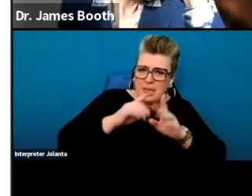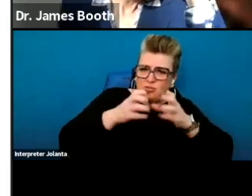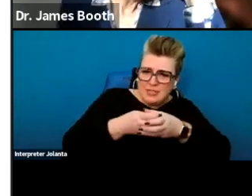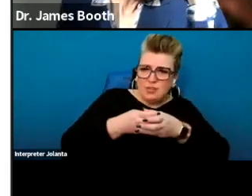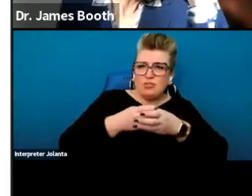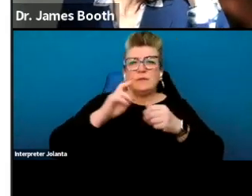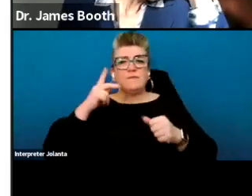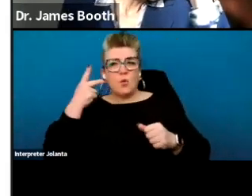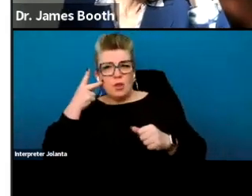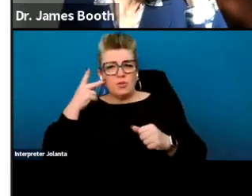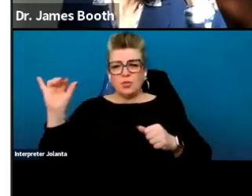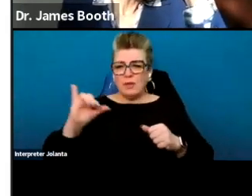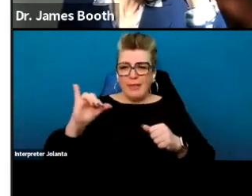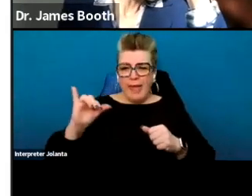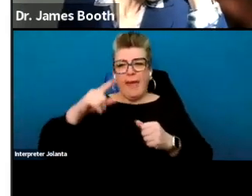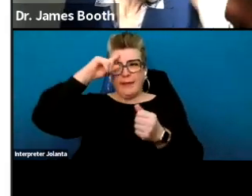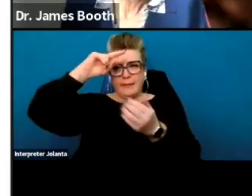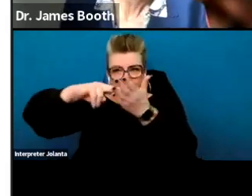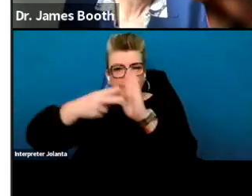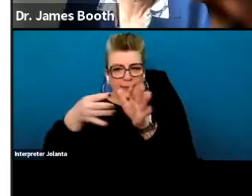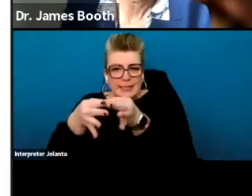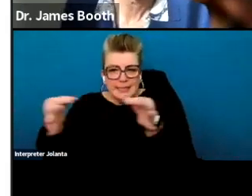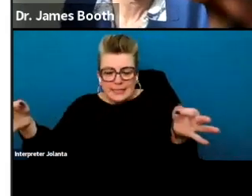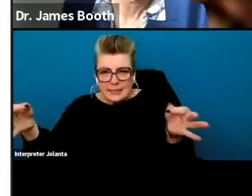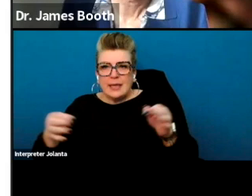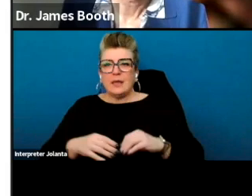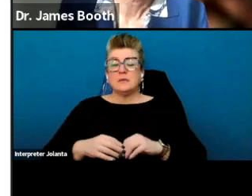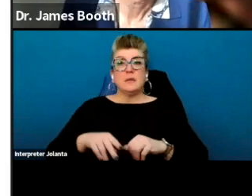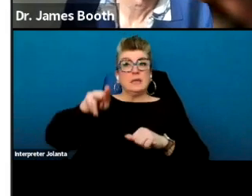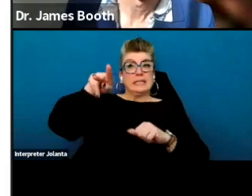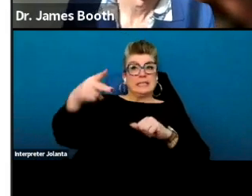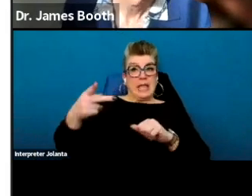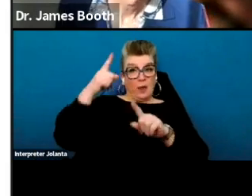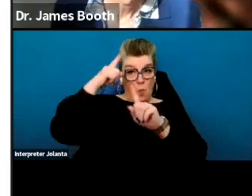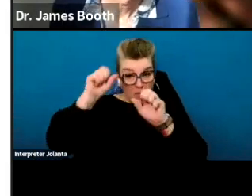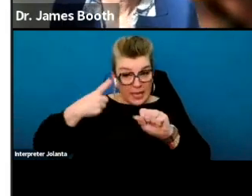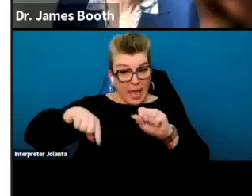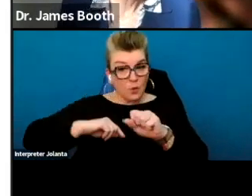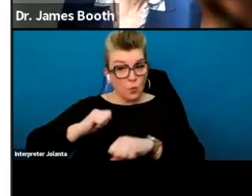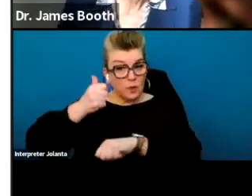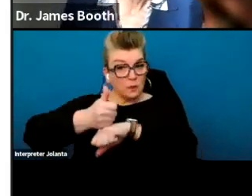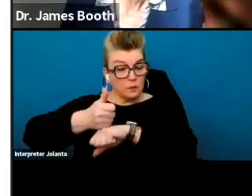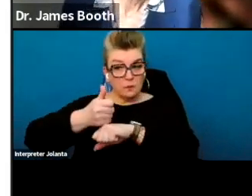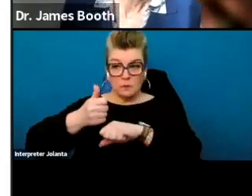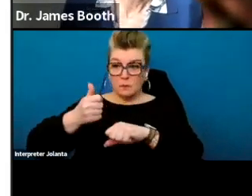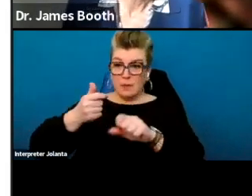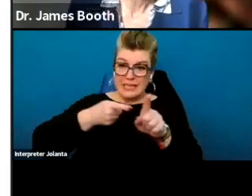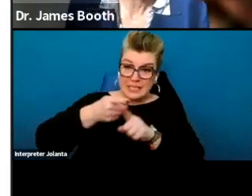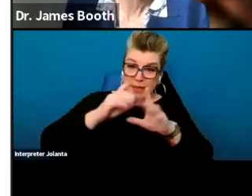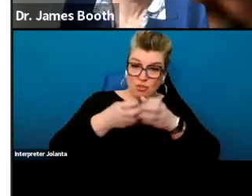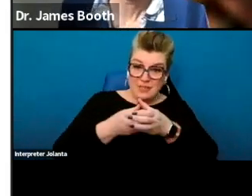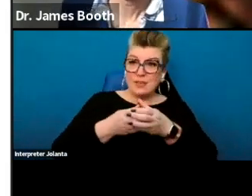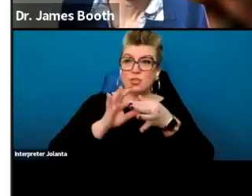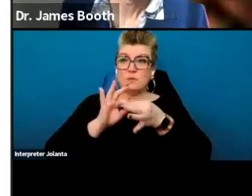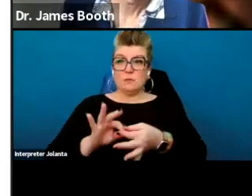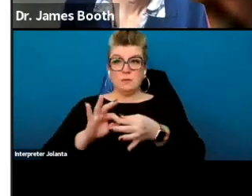children. Our second goal was to examine whether we can establish specialization in the semantic versus the